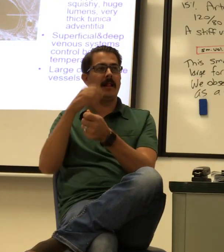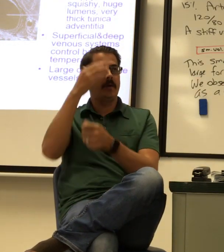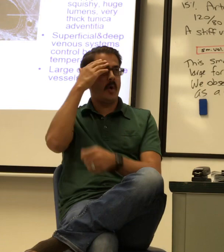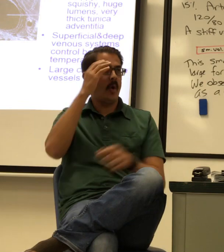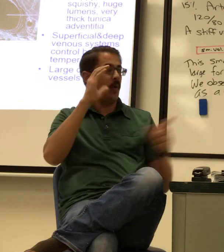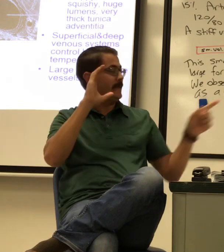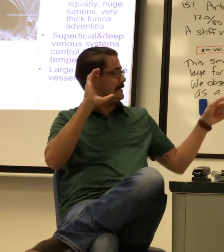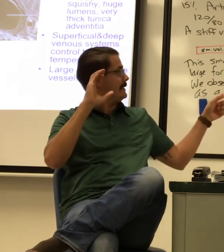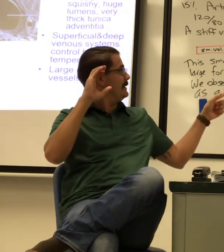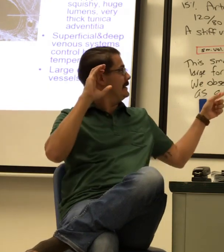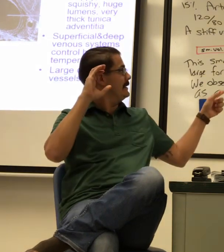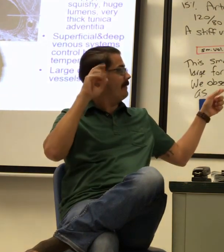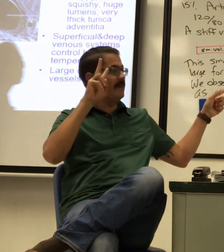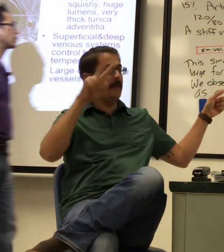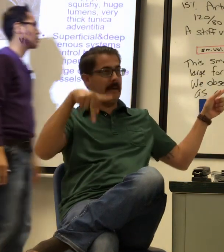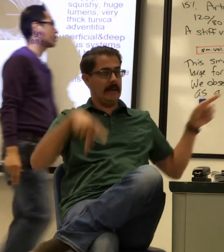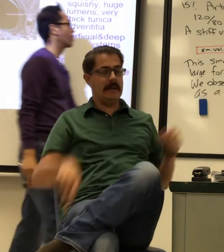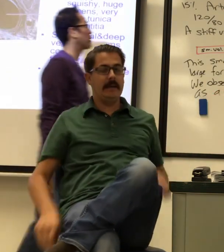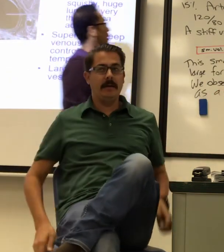CVP.